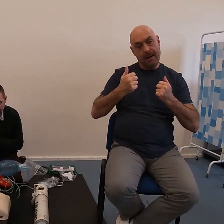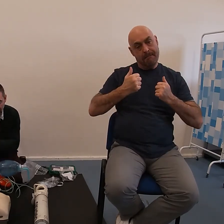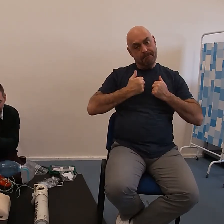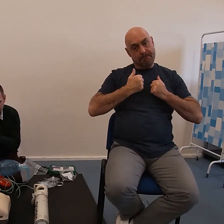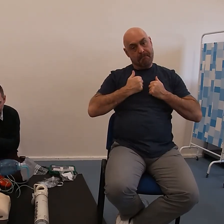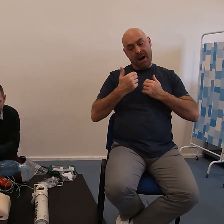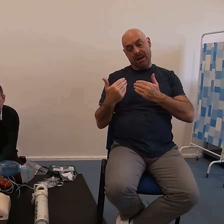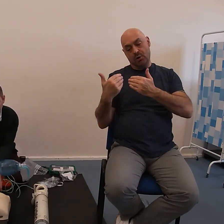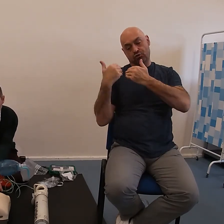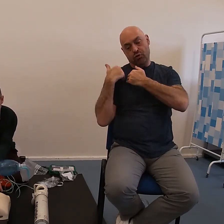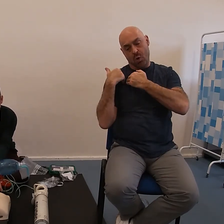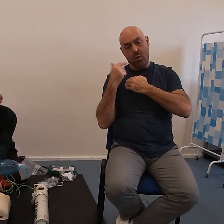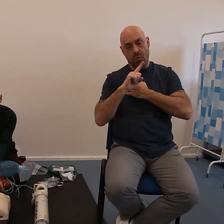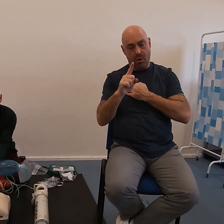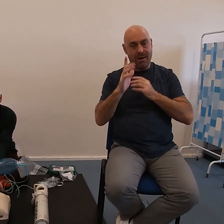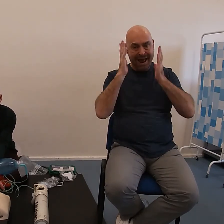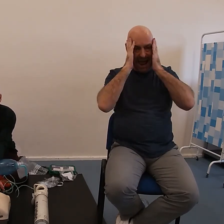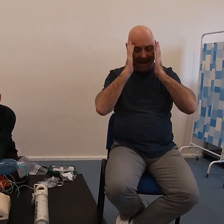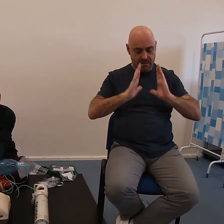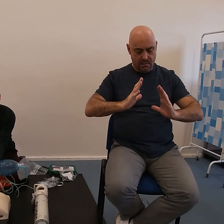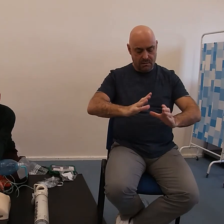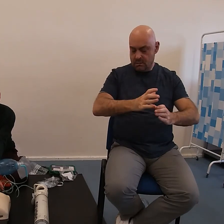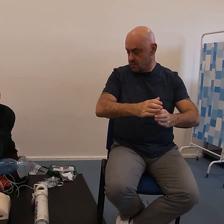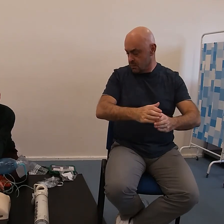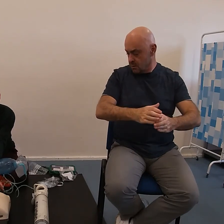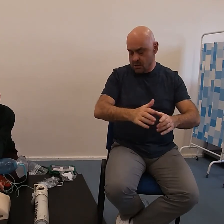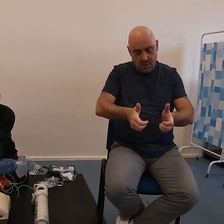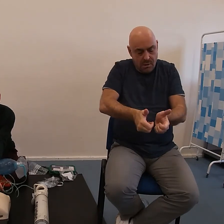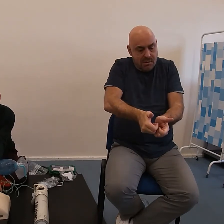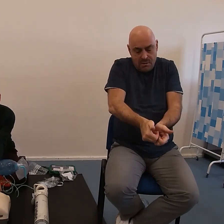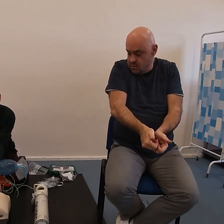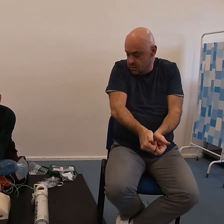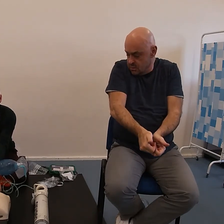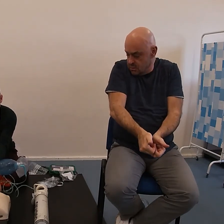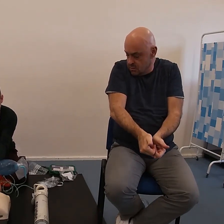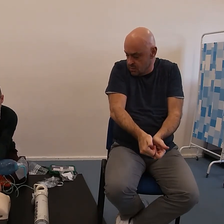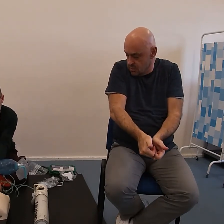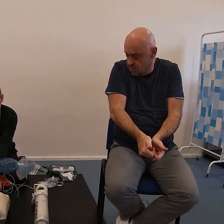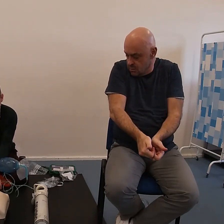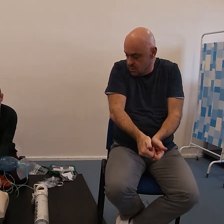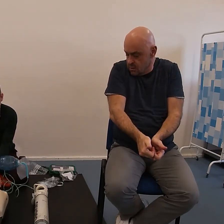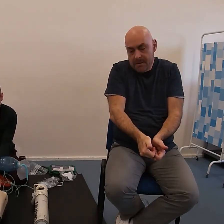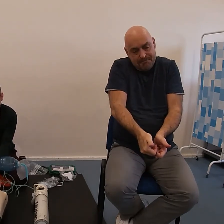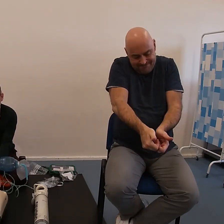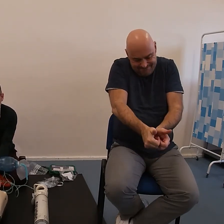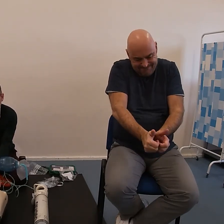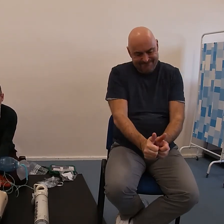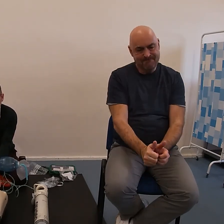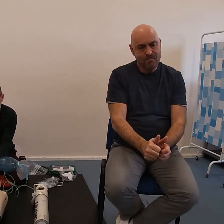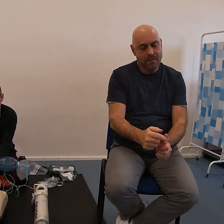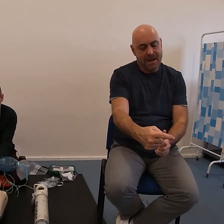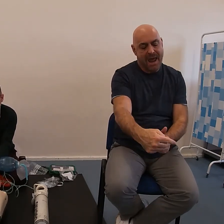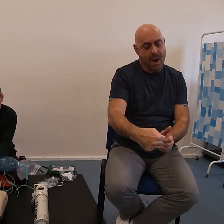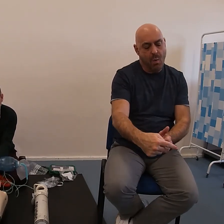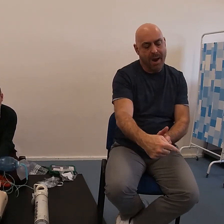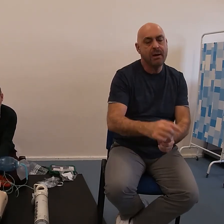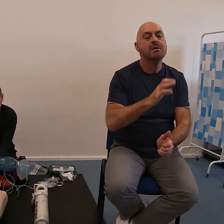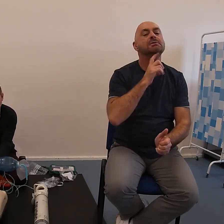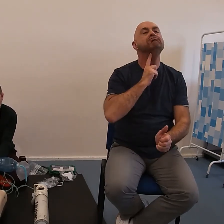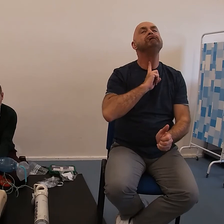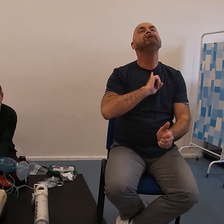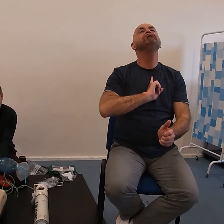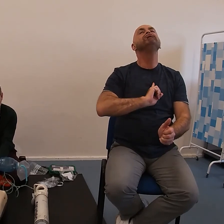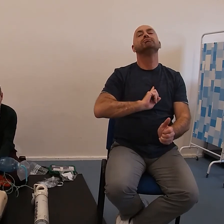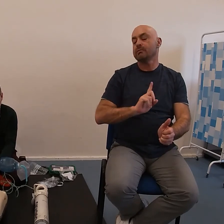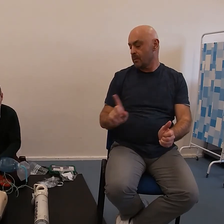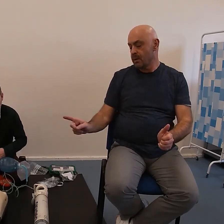role at the head is to hold the mask using my thumbs, and my job is to maintain an airway. My